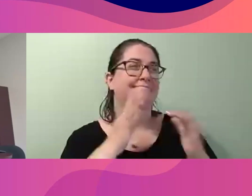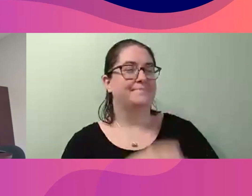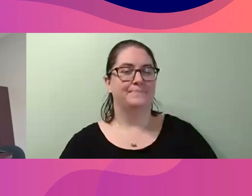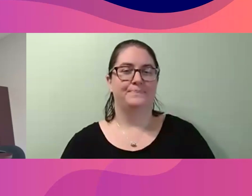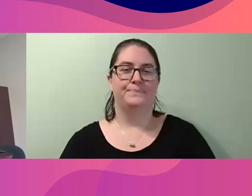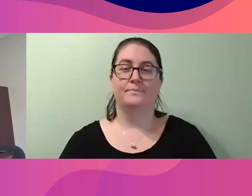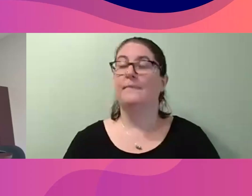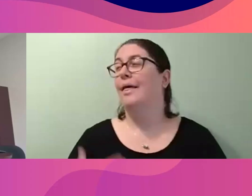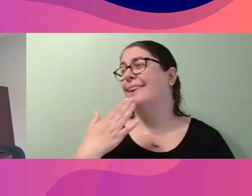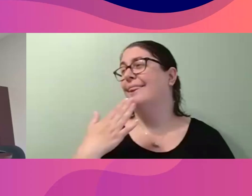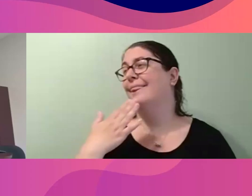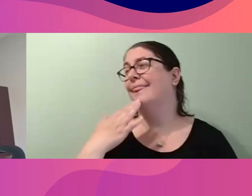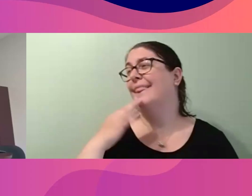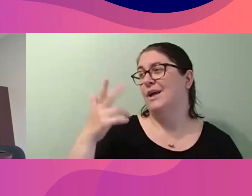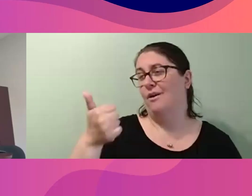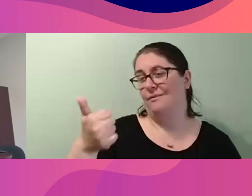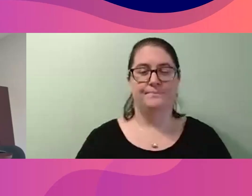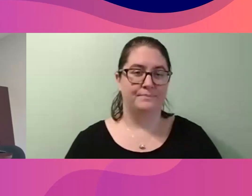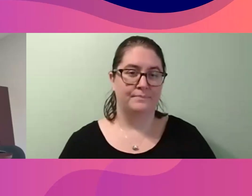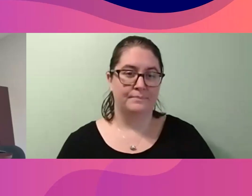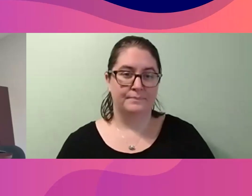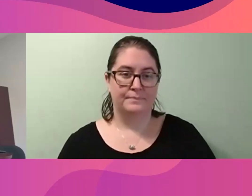Thank you so much, Sarah.